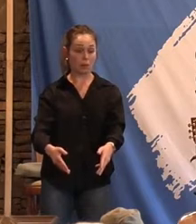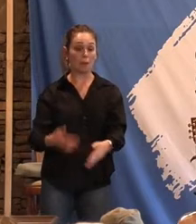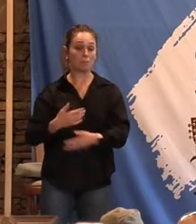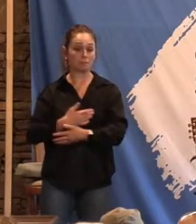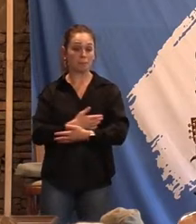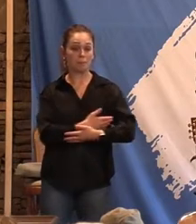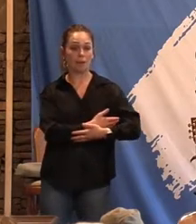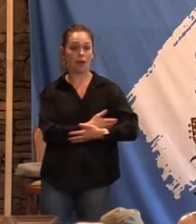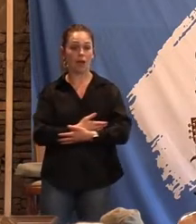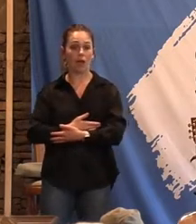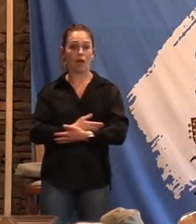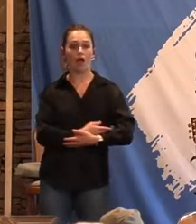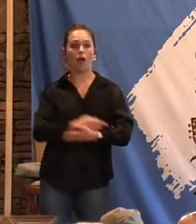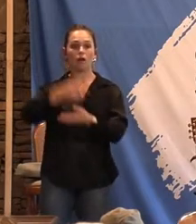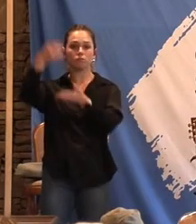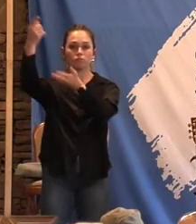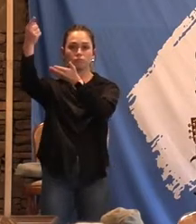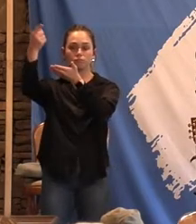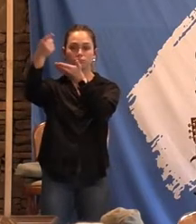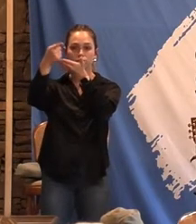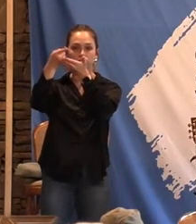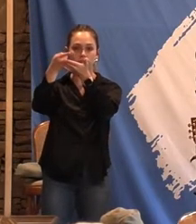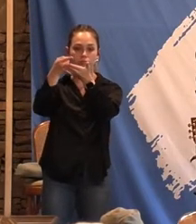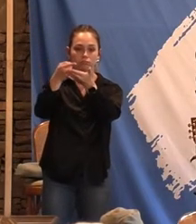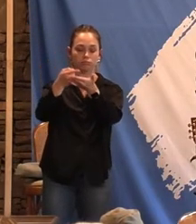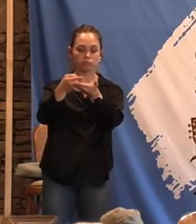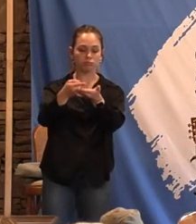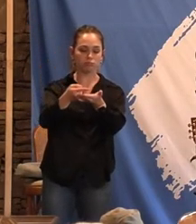will come baby,